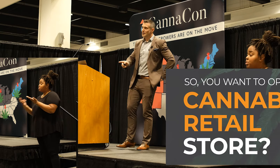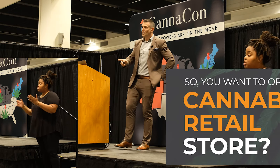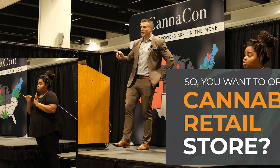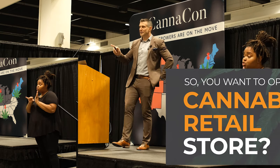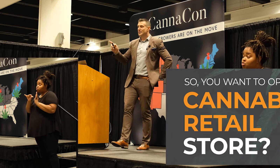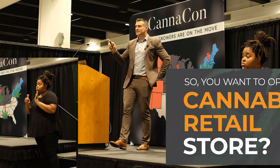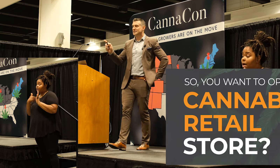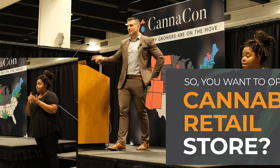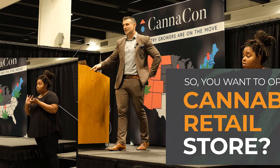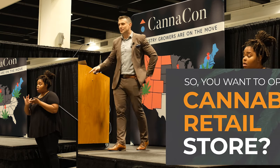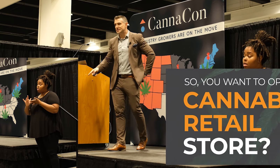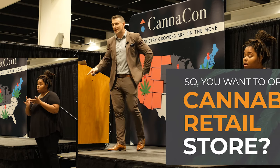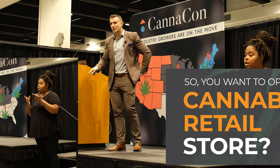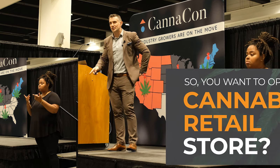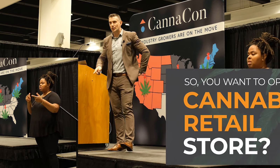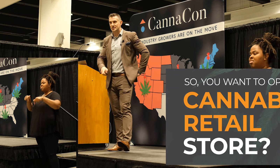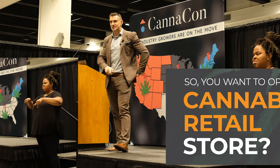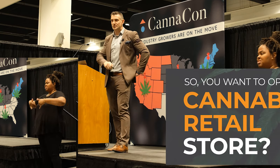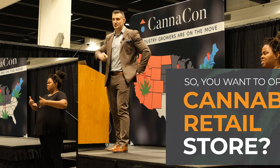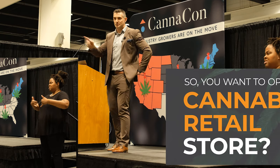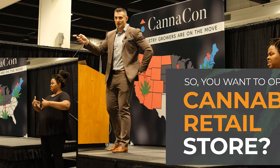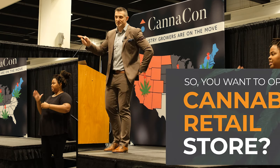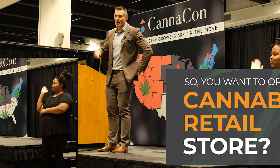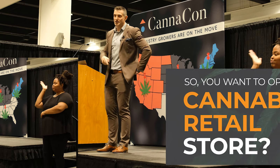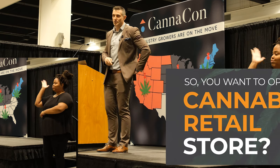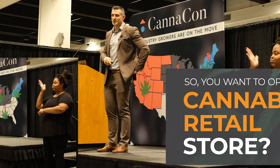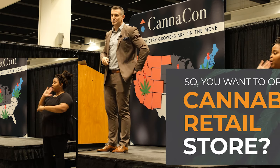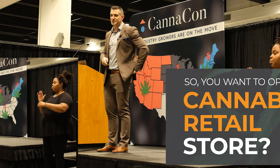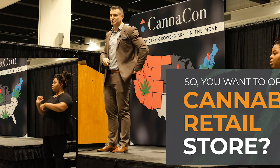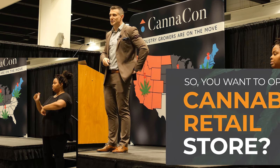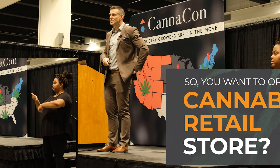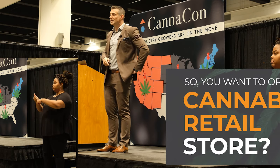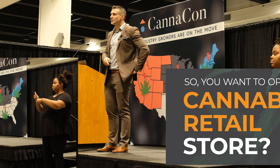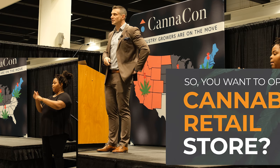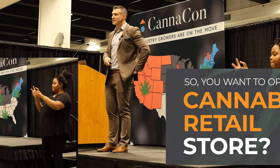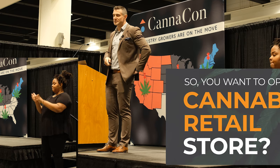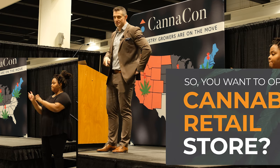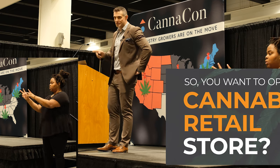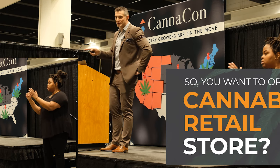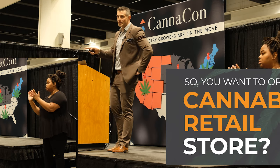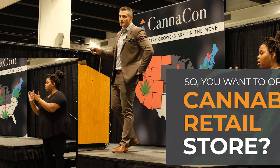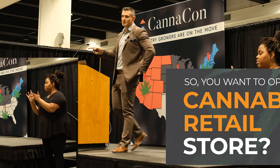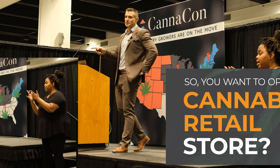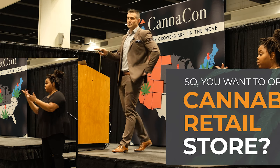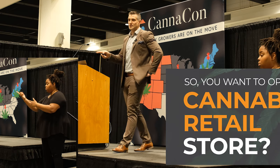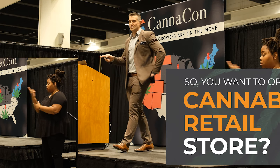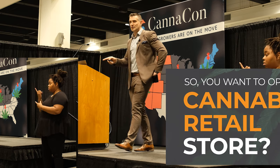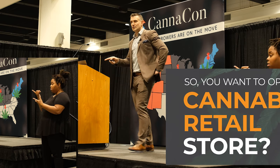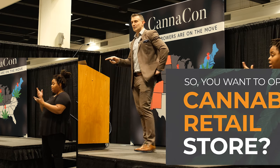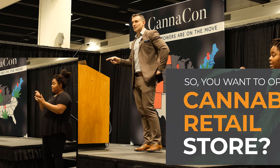YouTube. We're going to make this available to anyone that wants to come and talk to us. We'll send you an email with the link to this video.